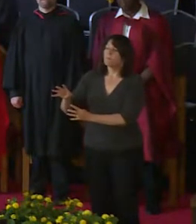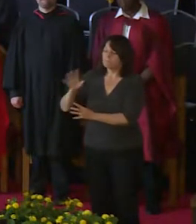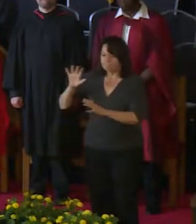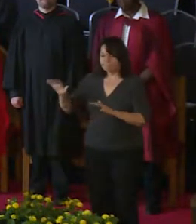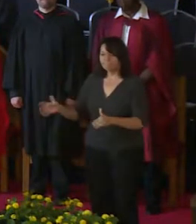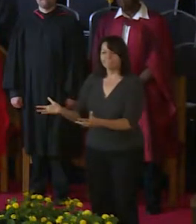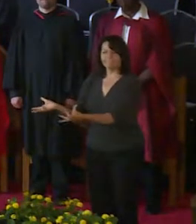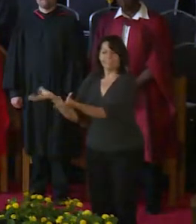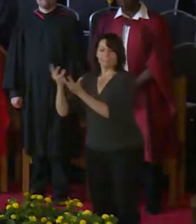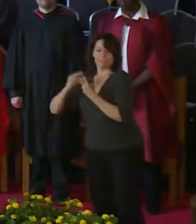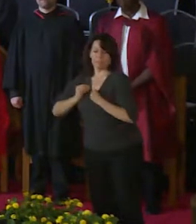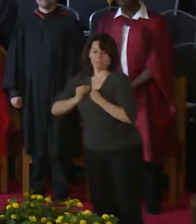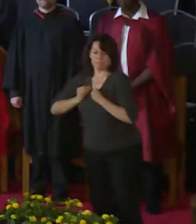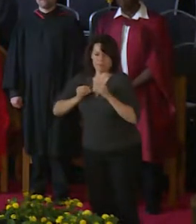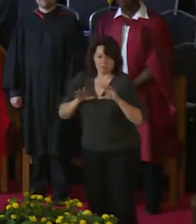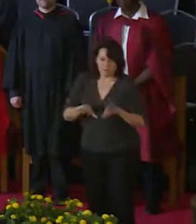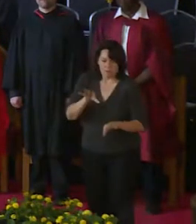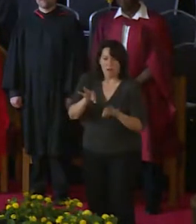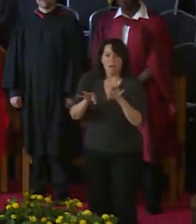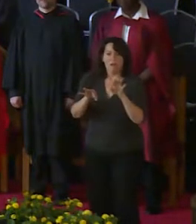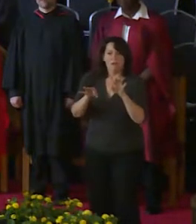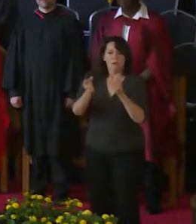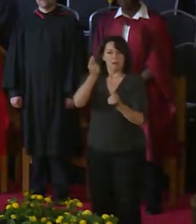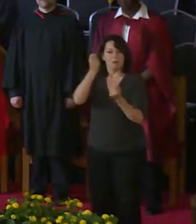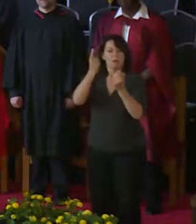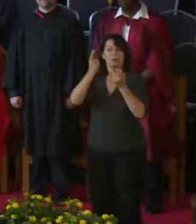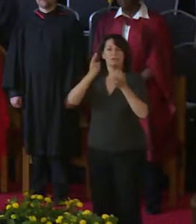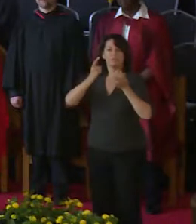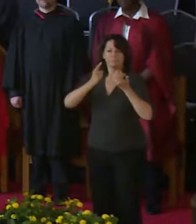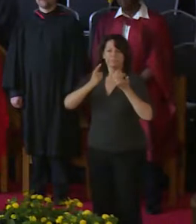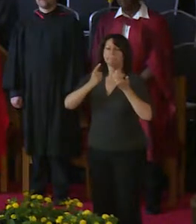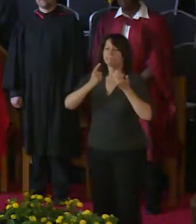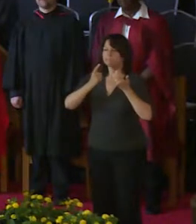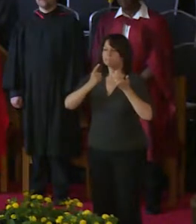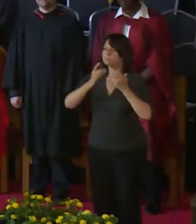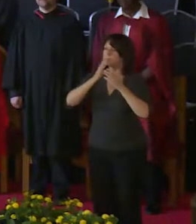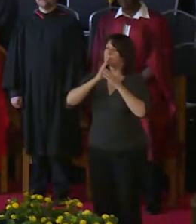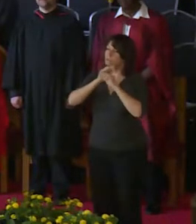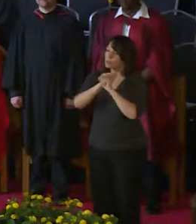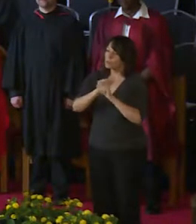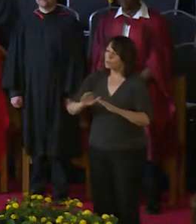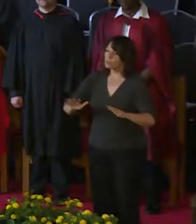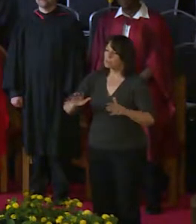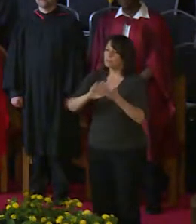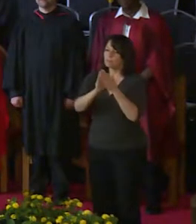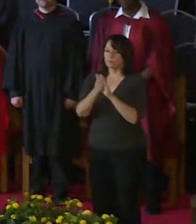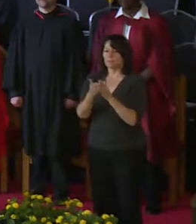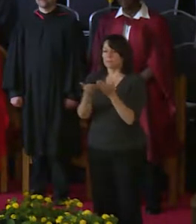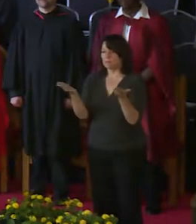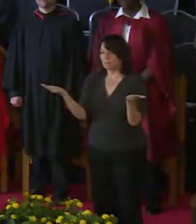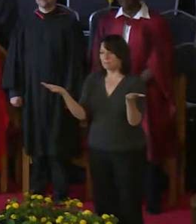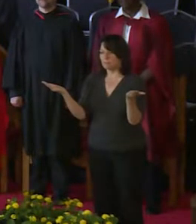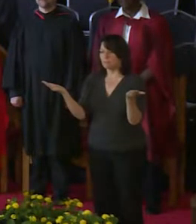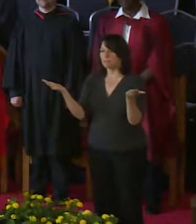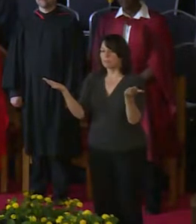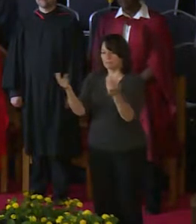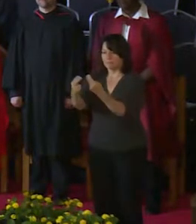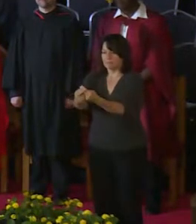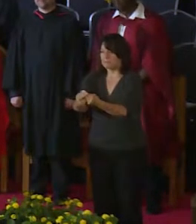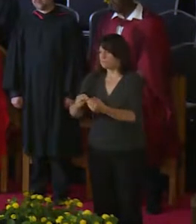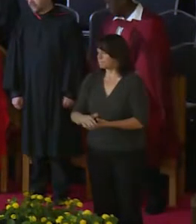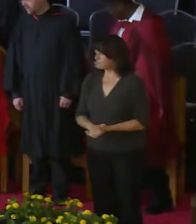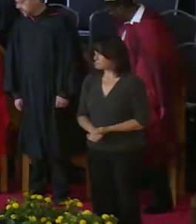and fully discover what it means to be human. May grace and peace abound. You may be